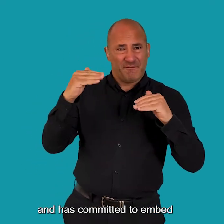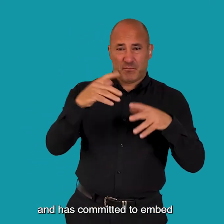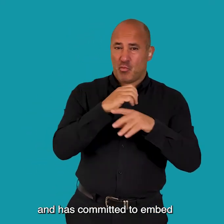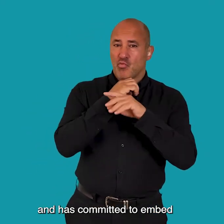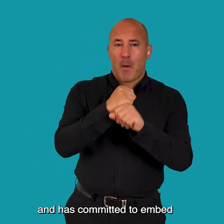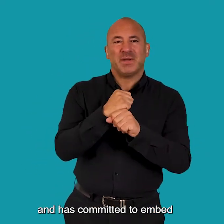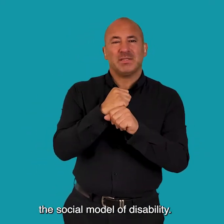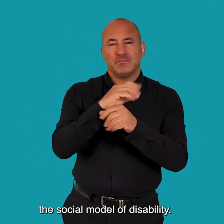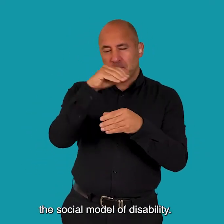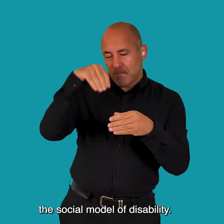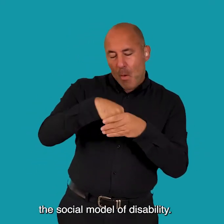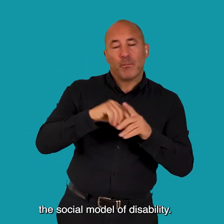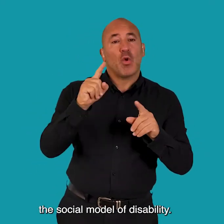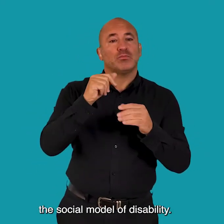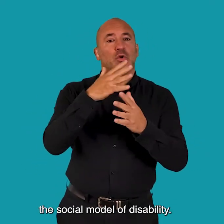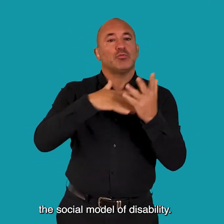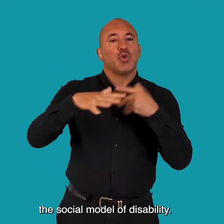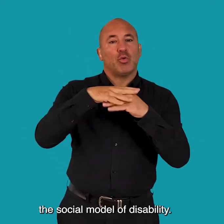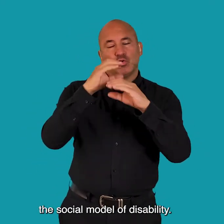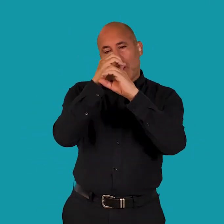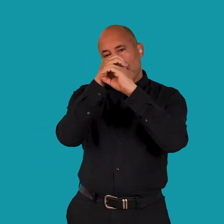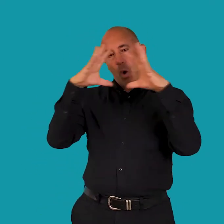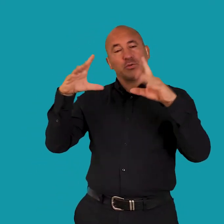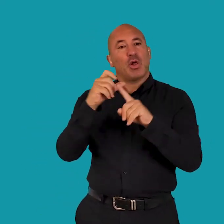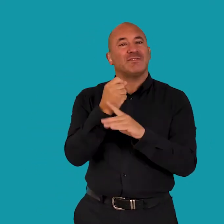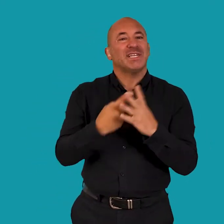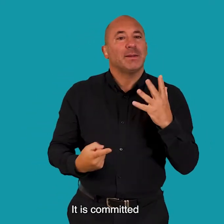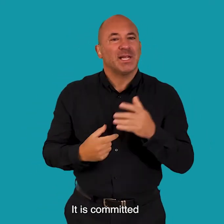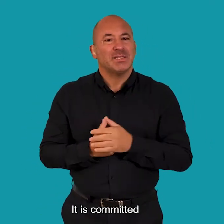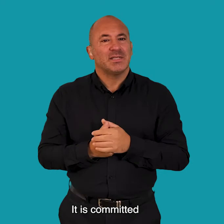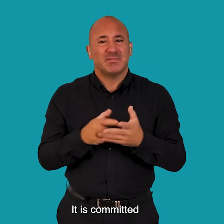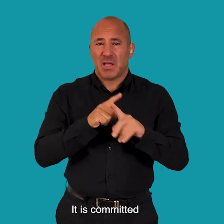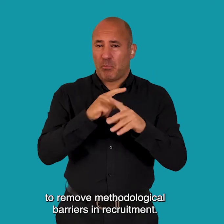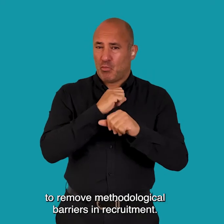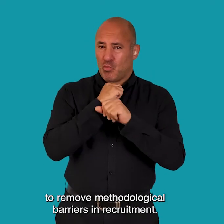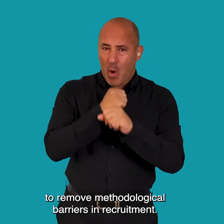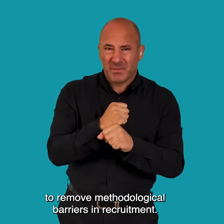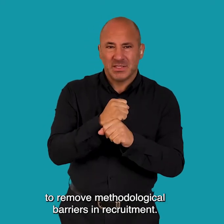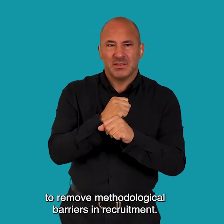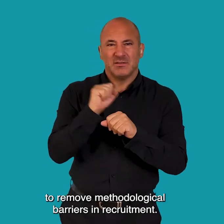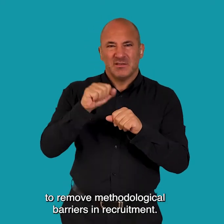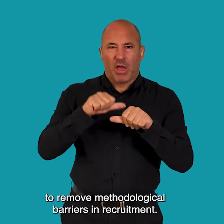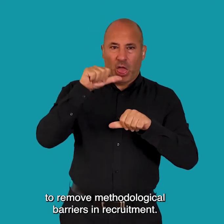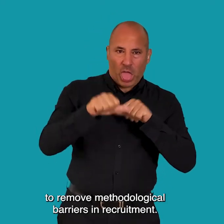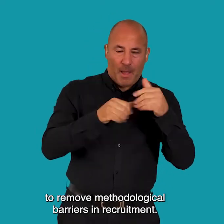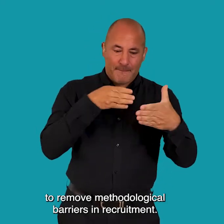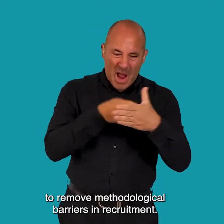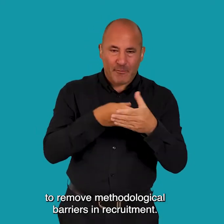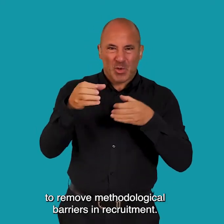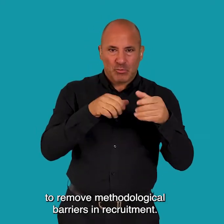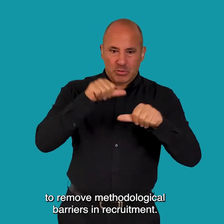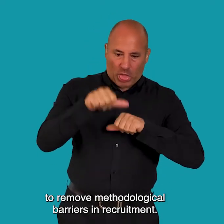to embed the social model of disability. It is committed to remove methodological barriers in